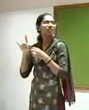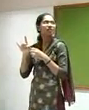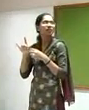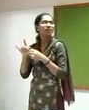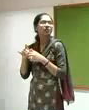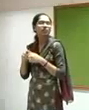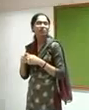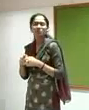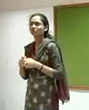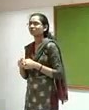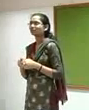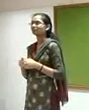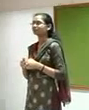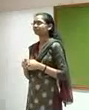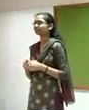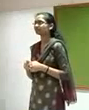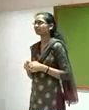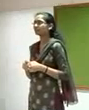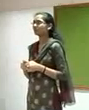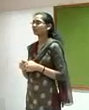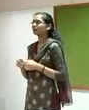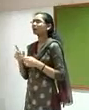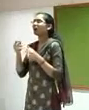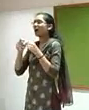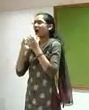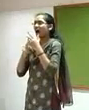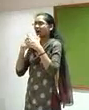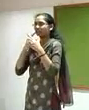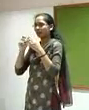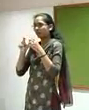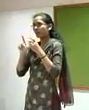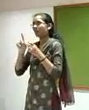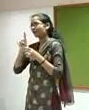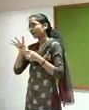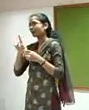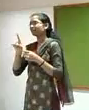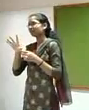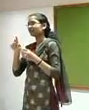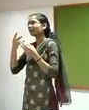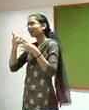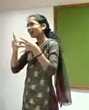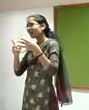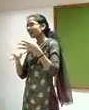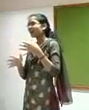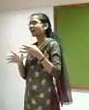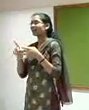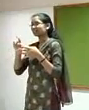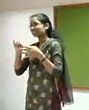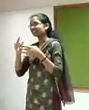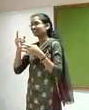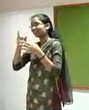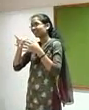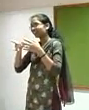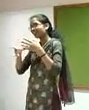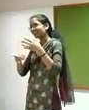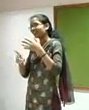has equal protection of the law. We have Article 15, which prohibits discrimination on certain grounds. We have 16, which